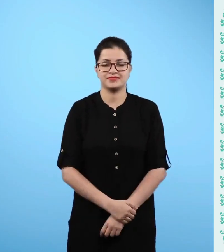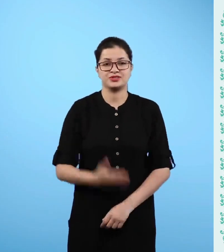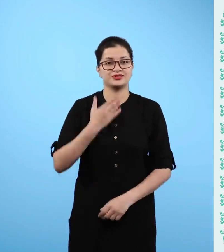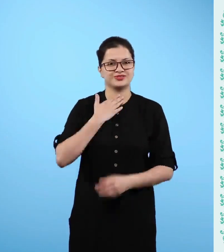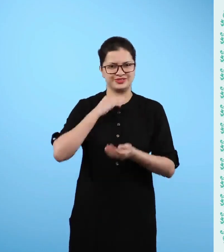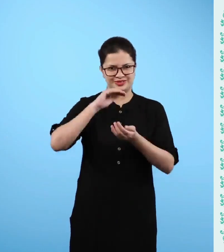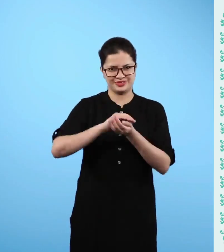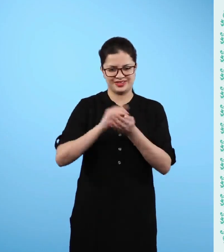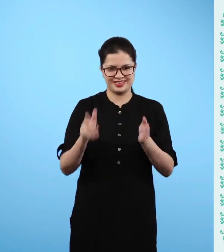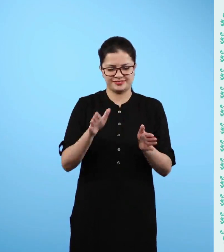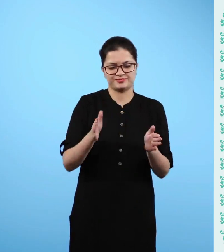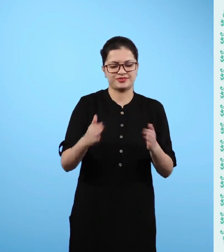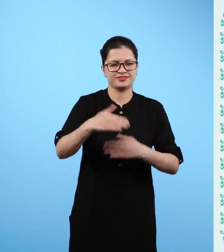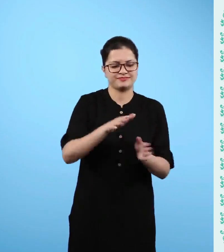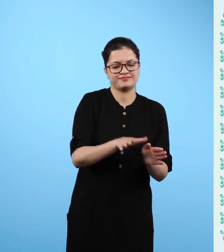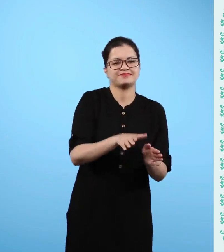Sweet box.